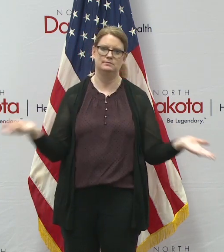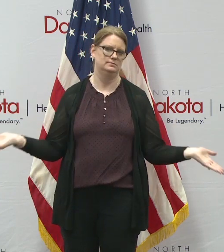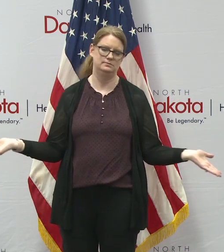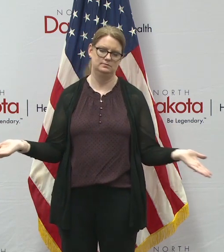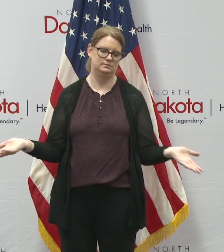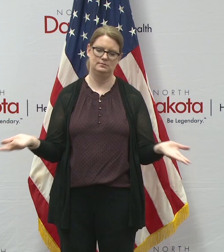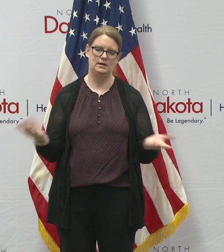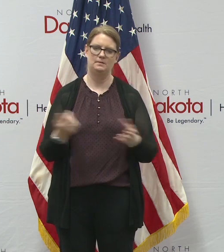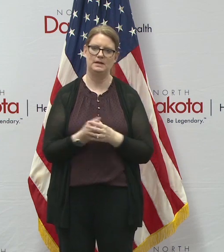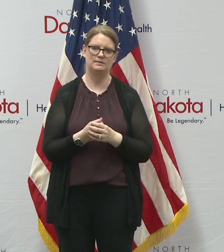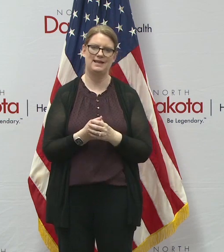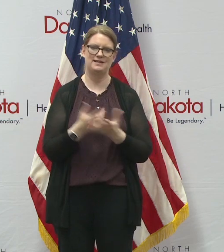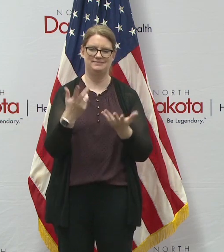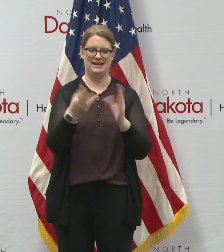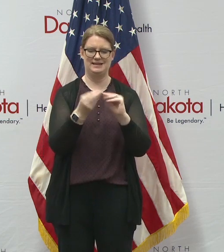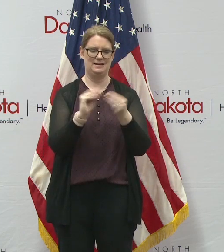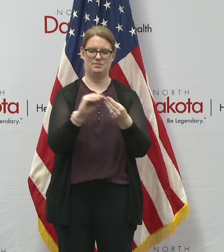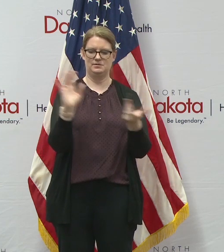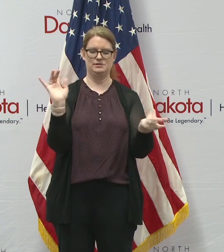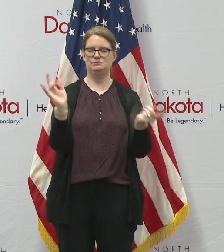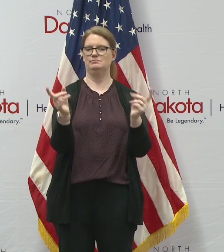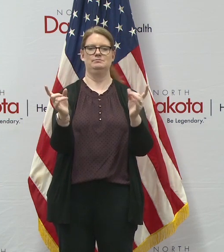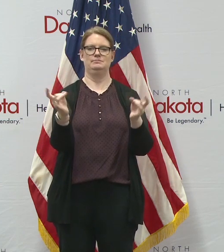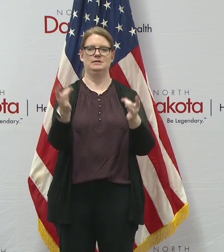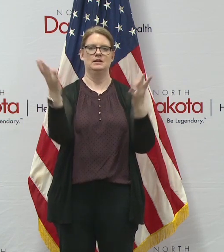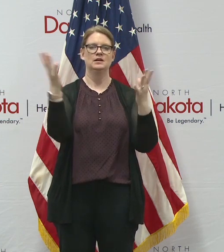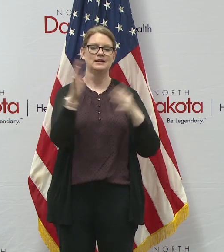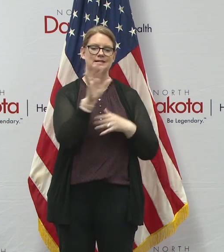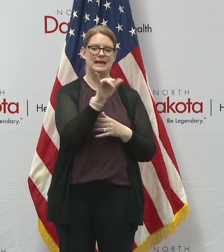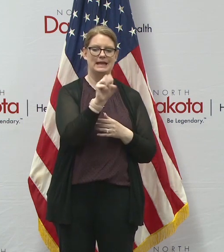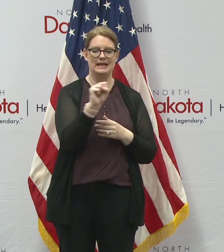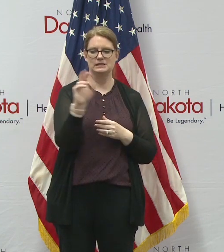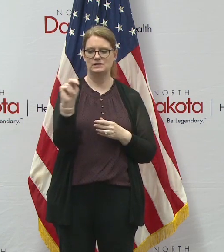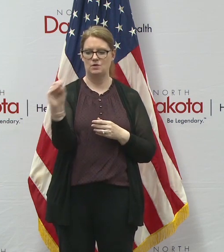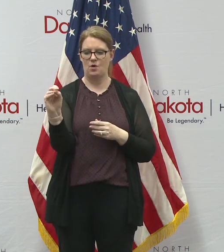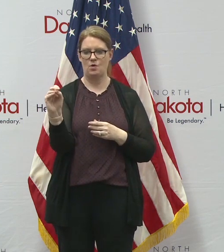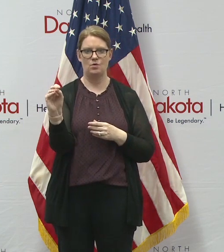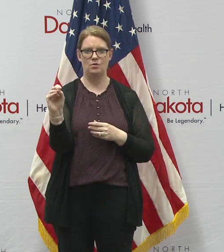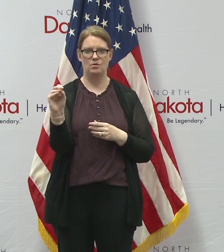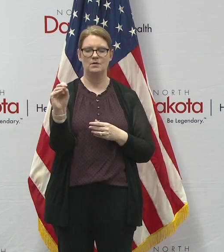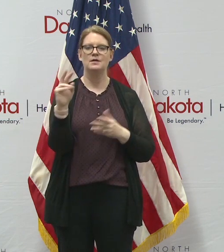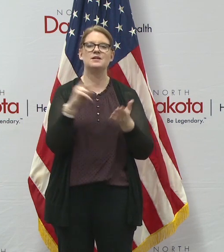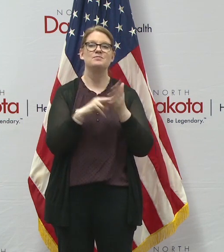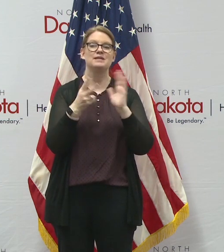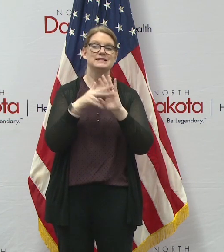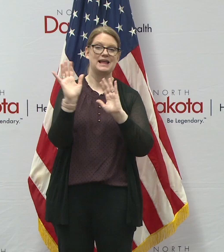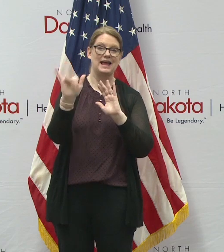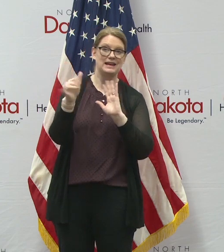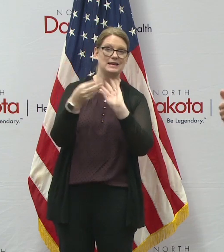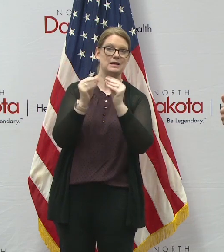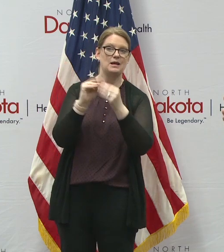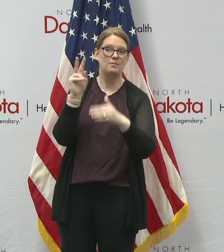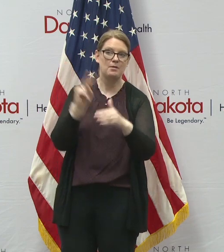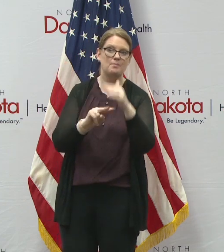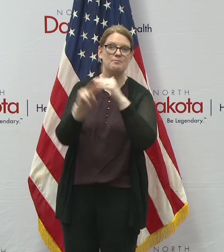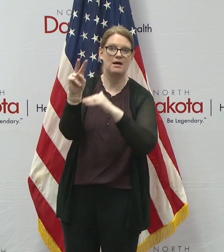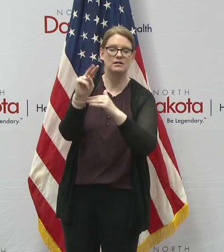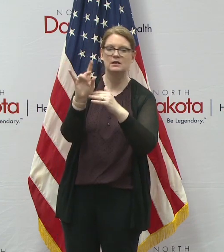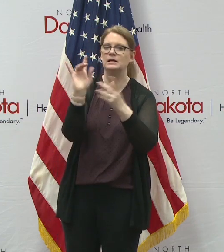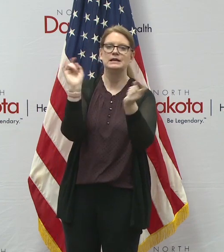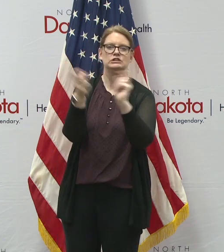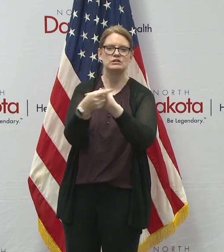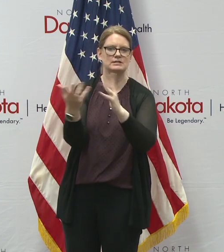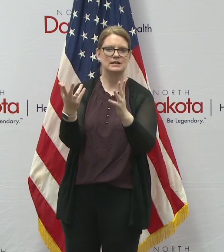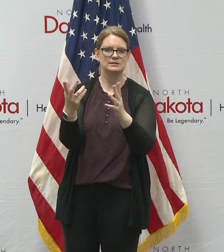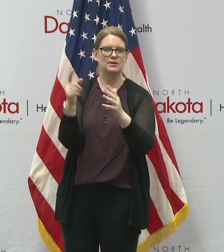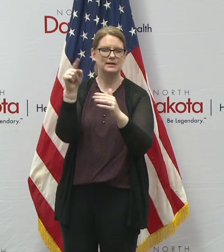time that those yes or no questions I'm describing, that flips a variable in the model that makes things look worse than it is. And